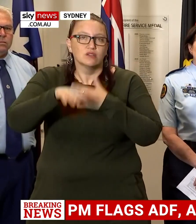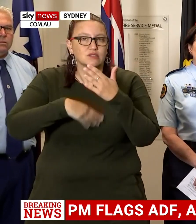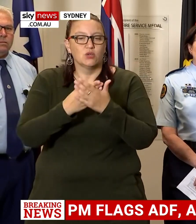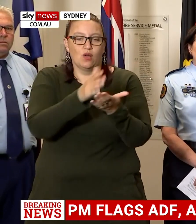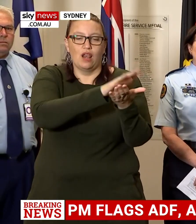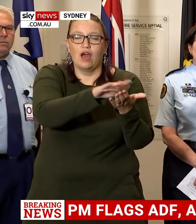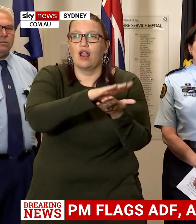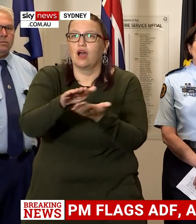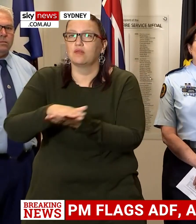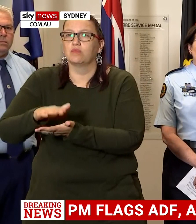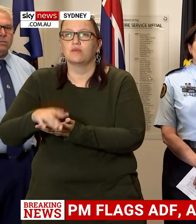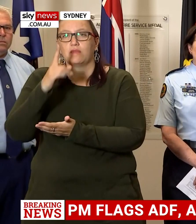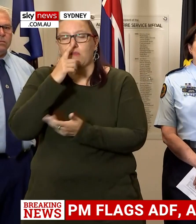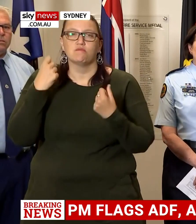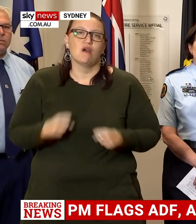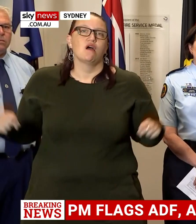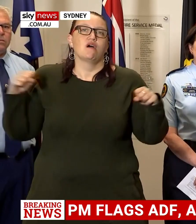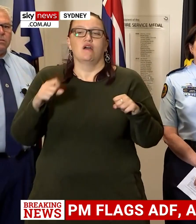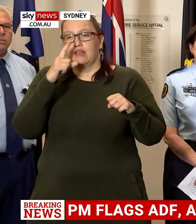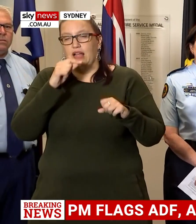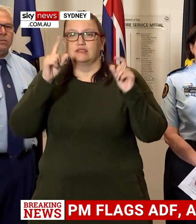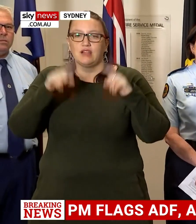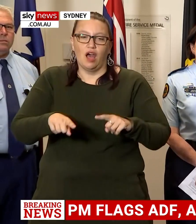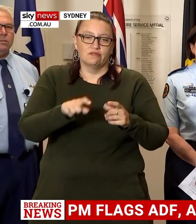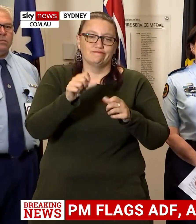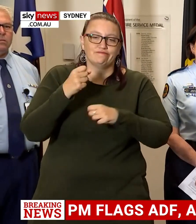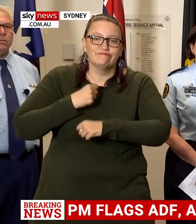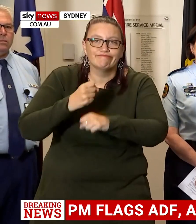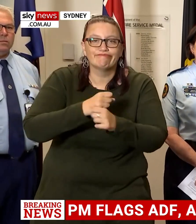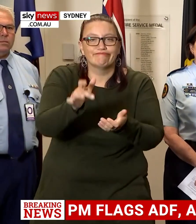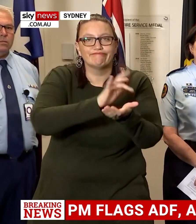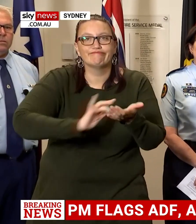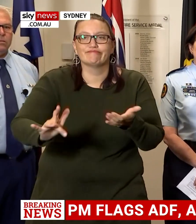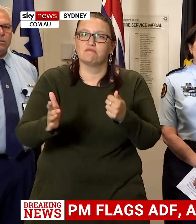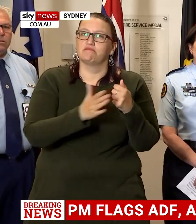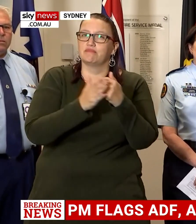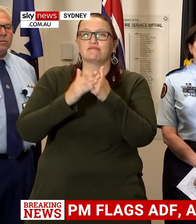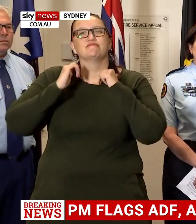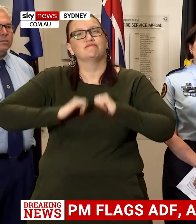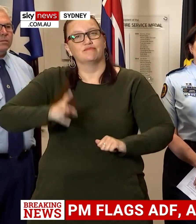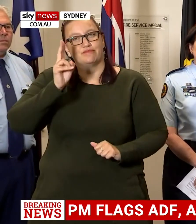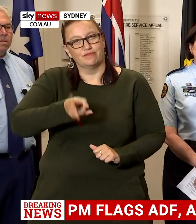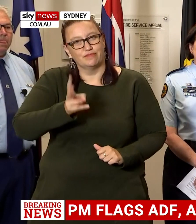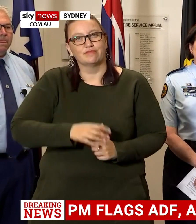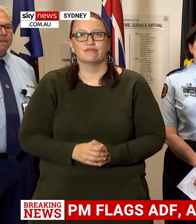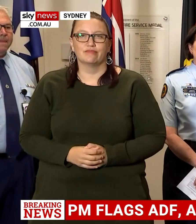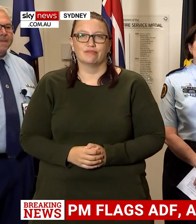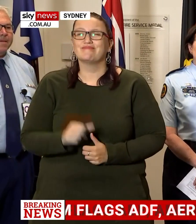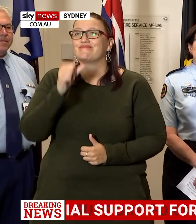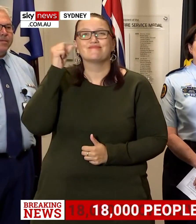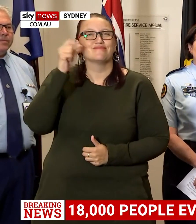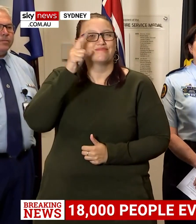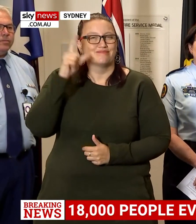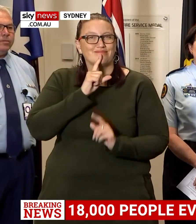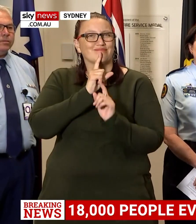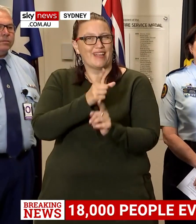said yesterday, the New South Wales Government and the Federal Government have made available those emergency disaster relief payments. So we do thank